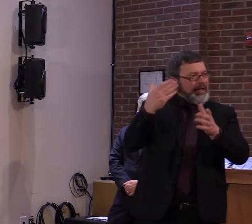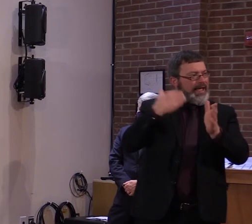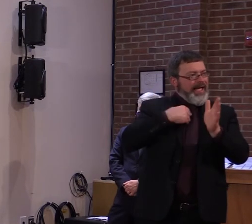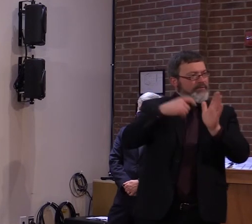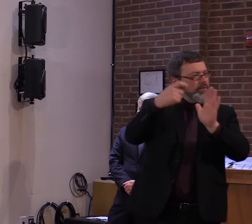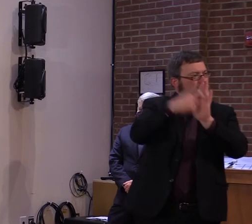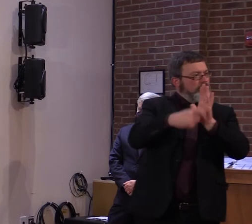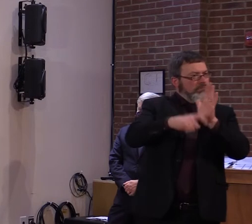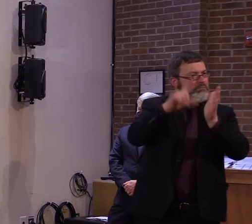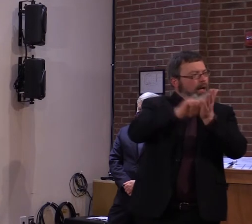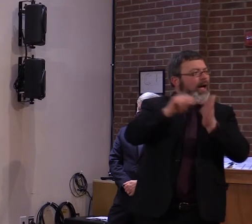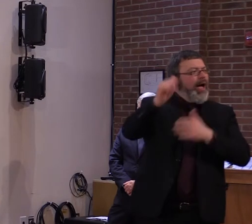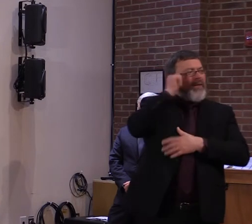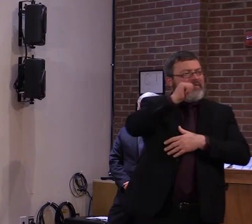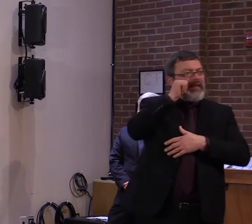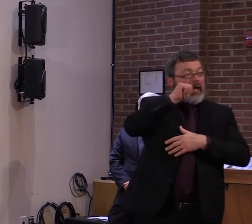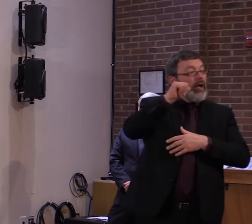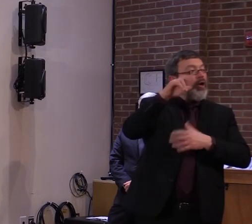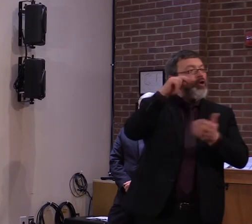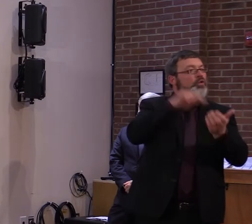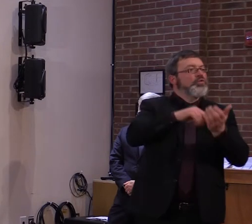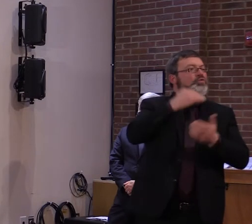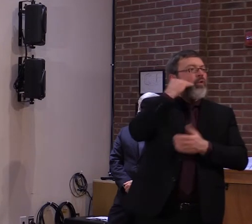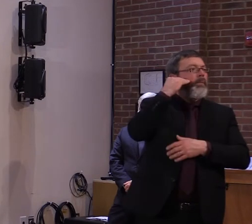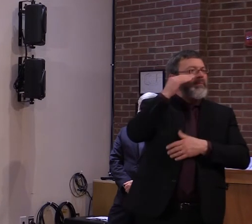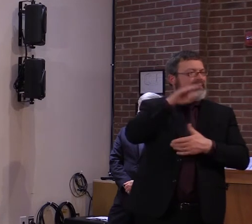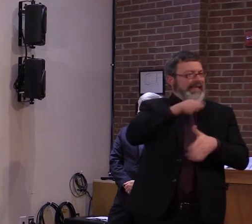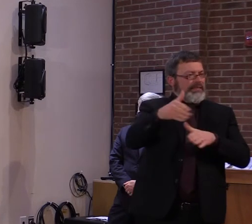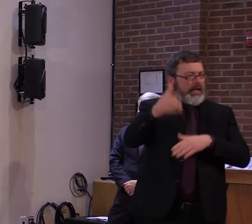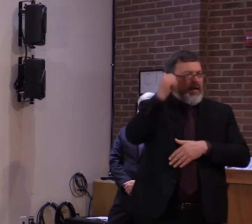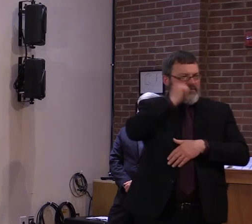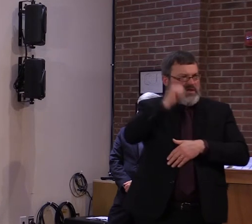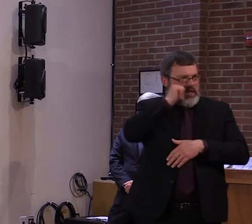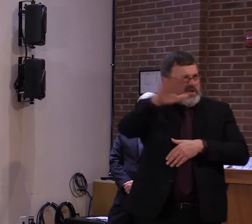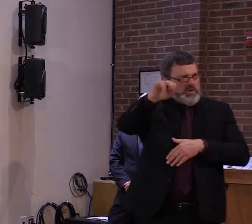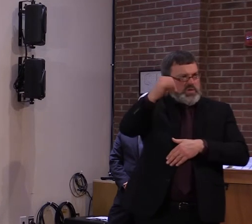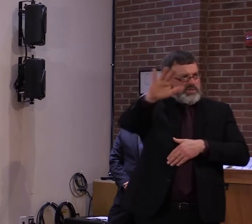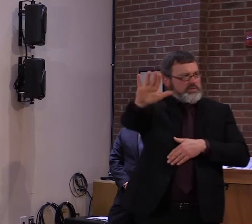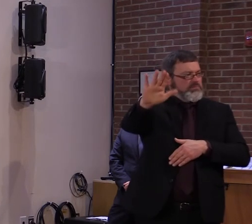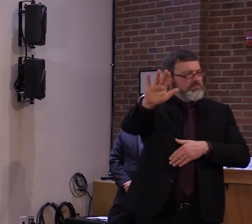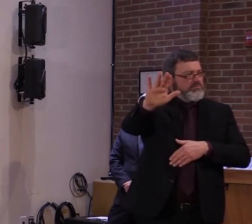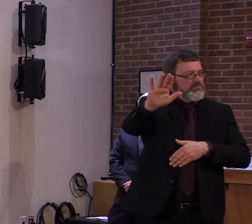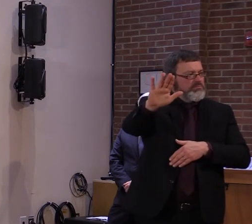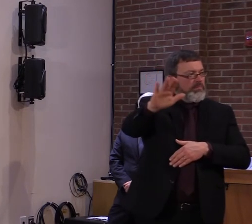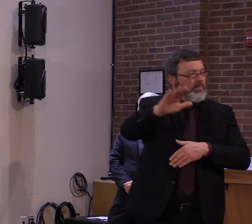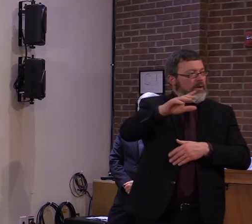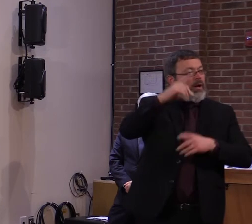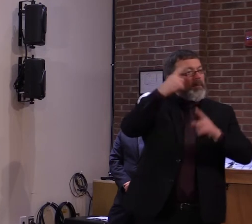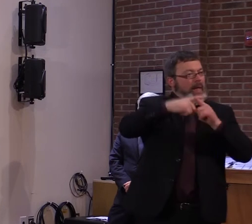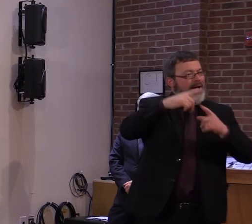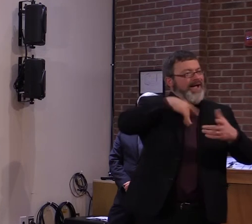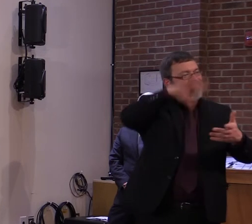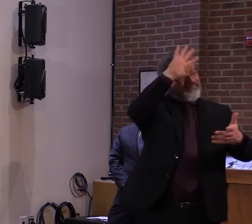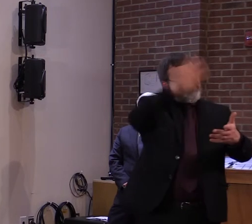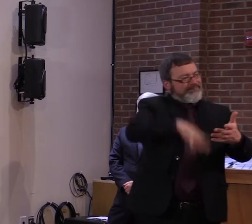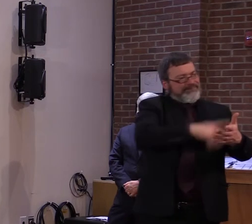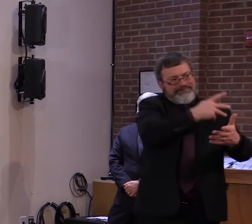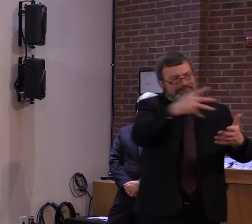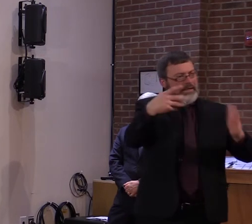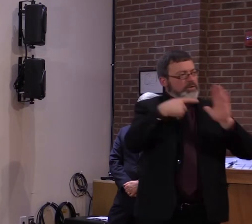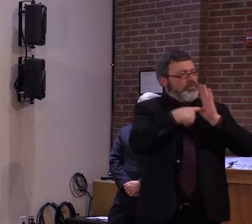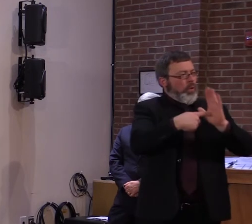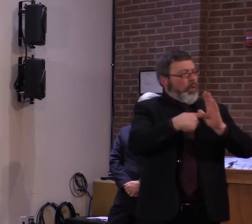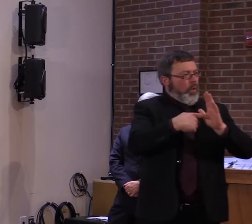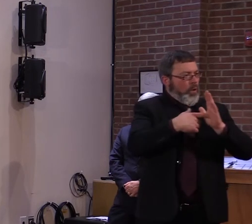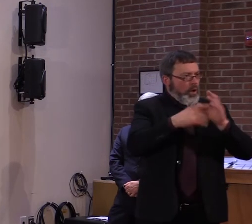home deaths in its data dashboard, and also publishes a PDF of every facility's cases. Why isn't